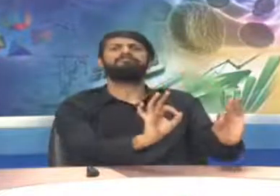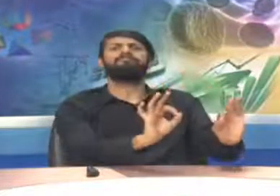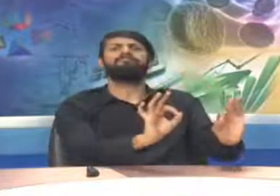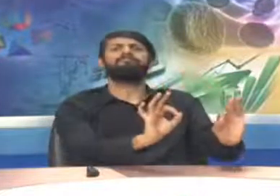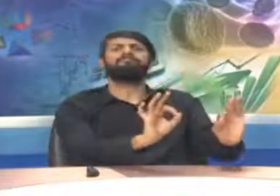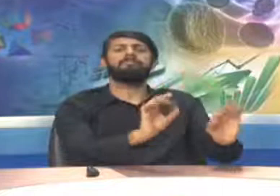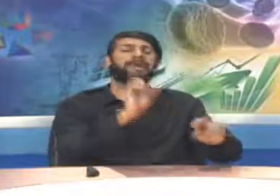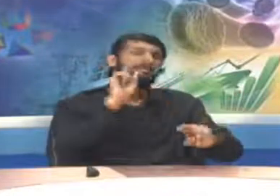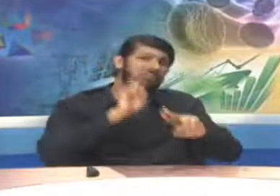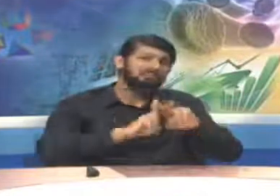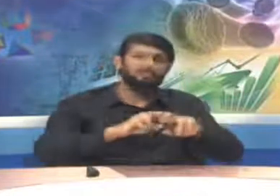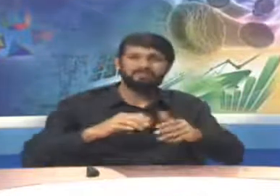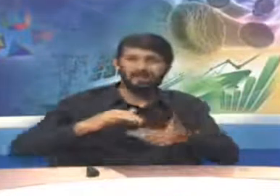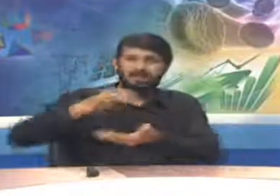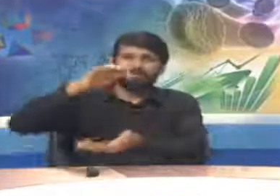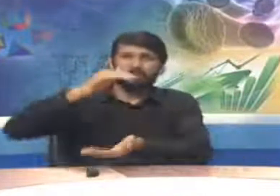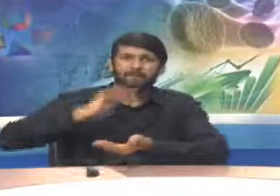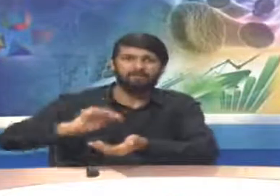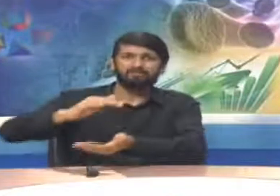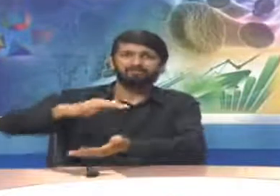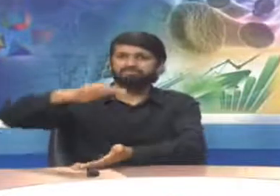in the society.